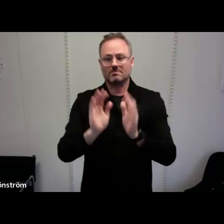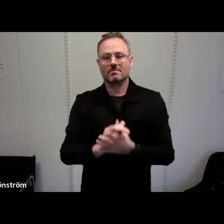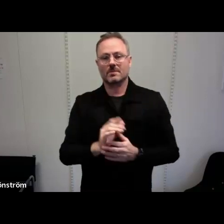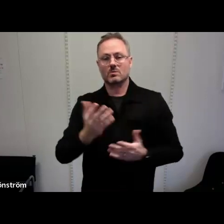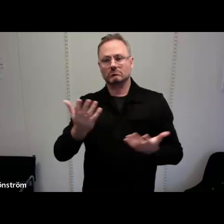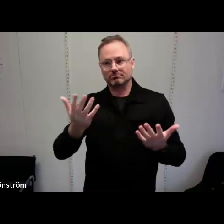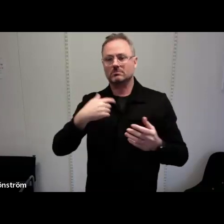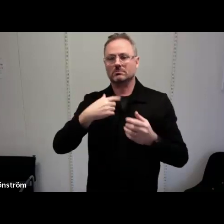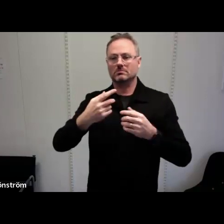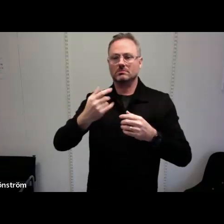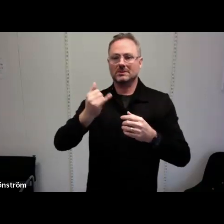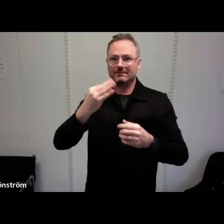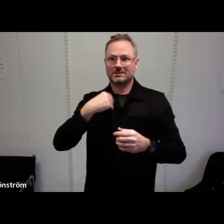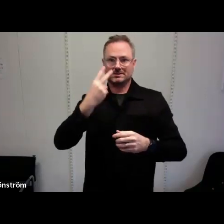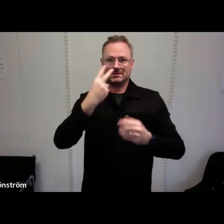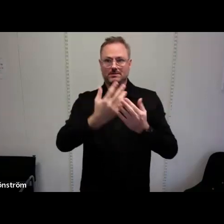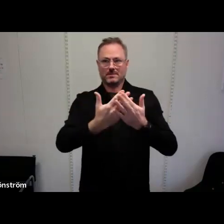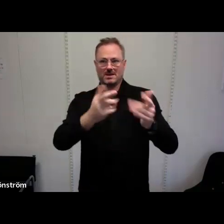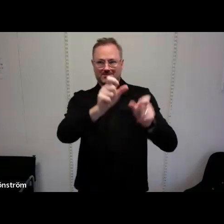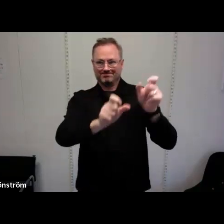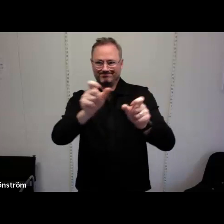of the hand